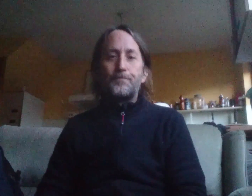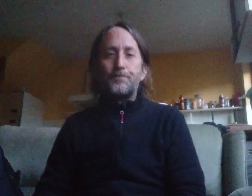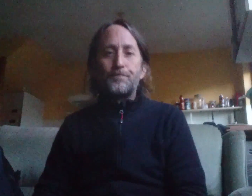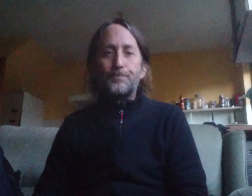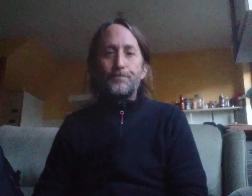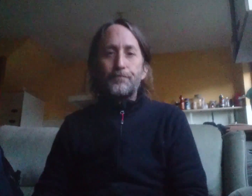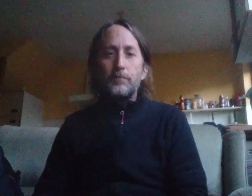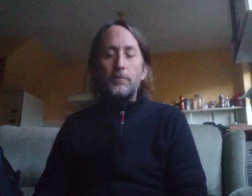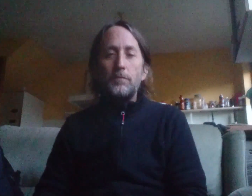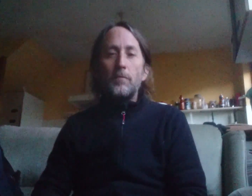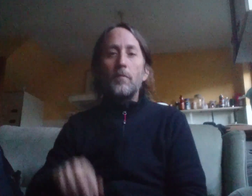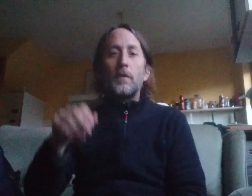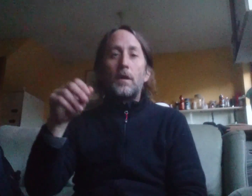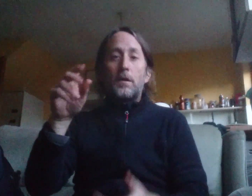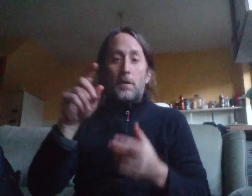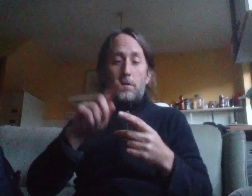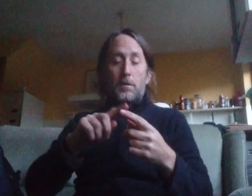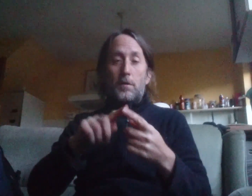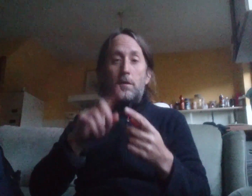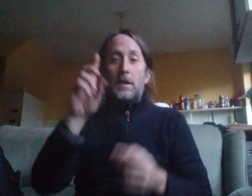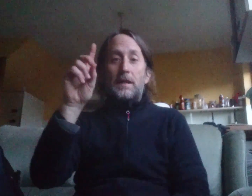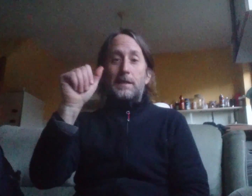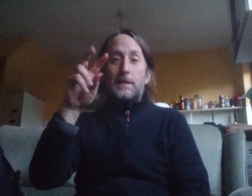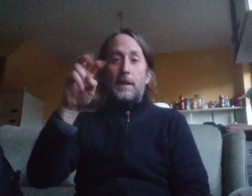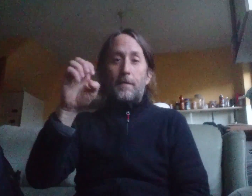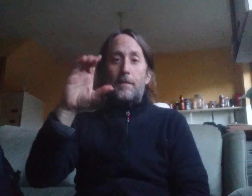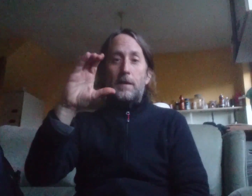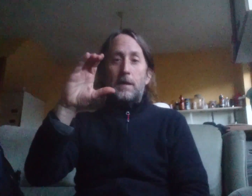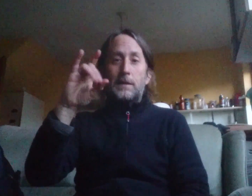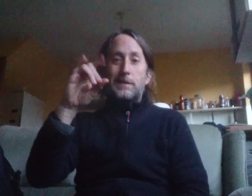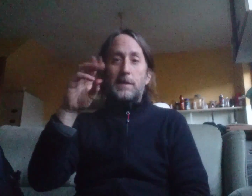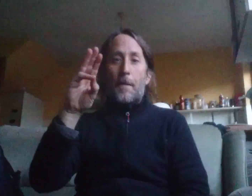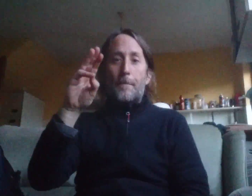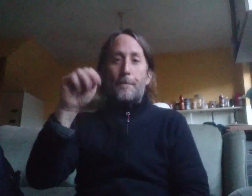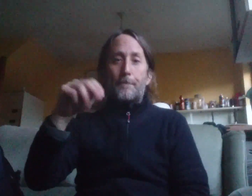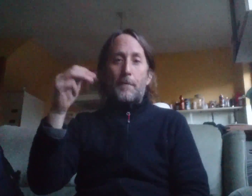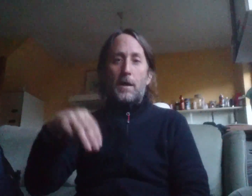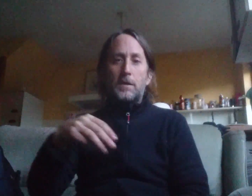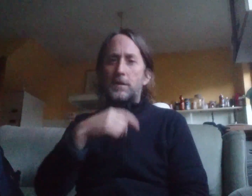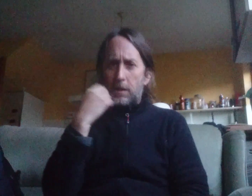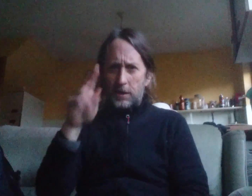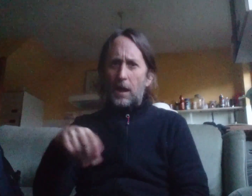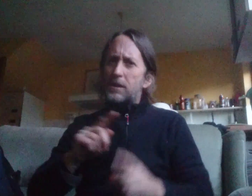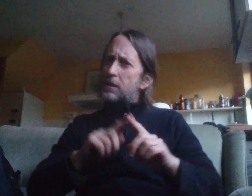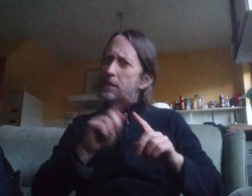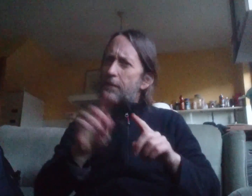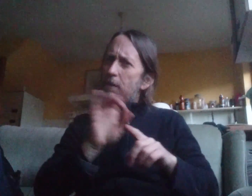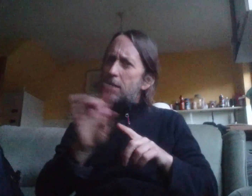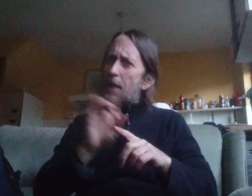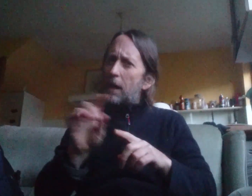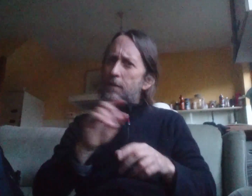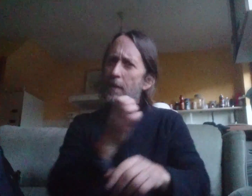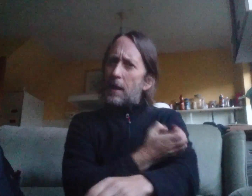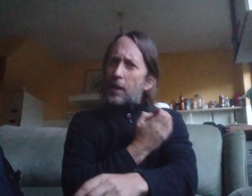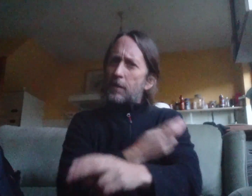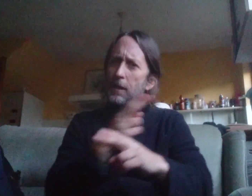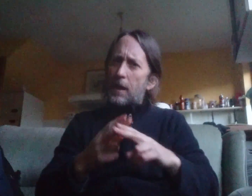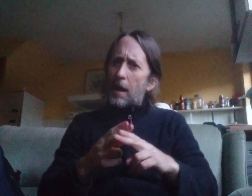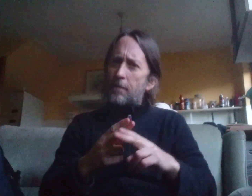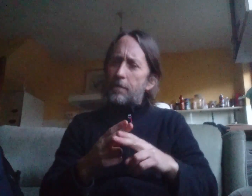While Dave Chapman proposed visionary functional variations on the electric knife, such as a model powered by water